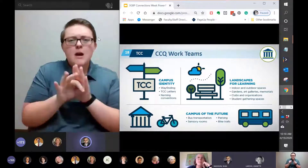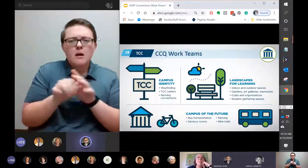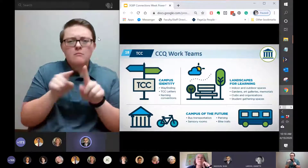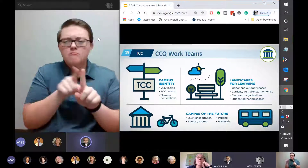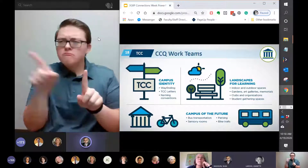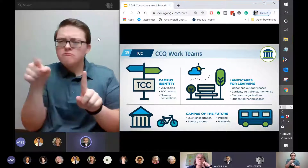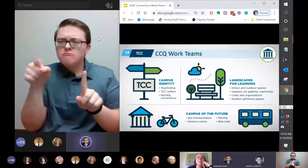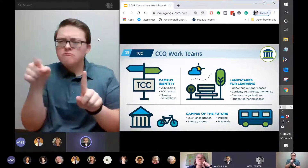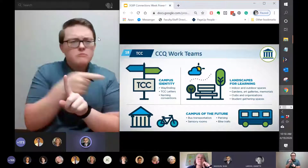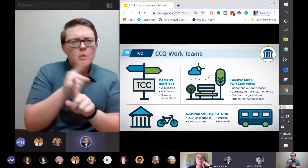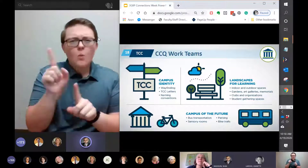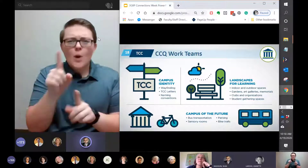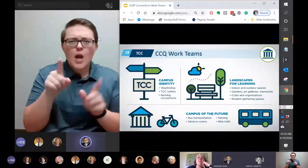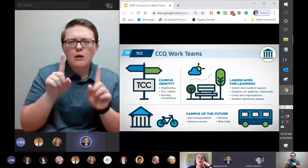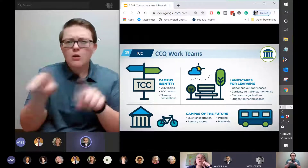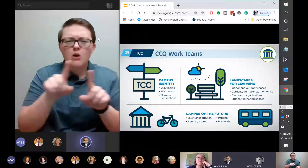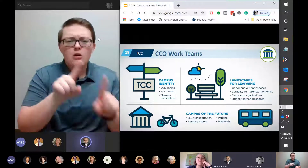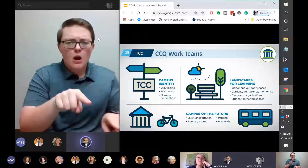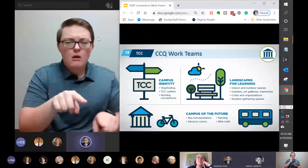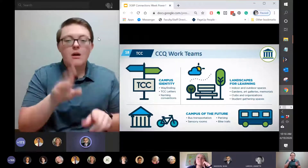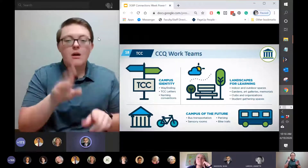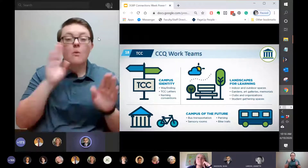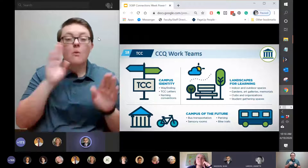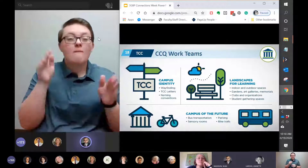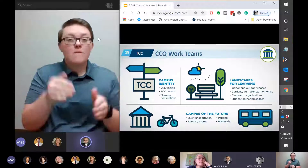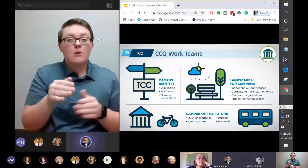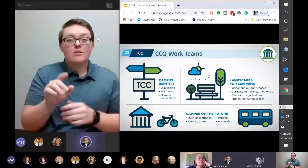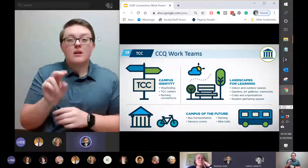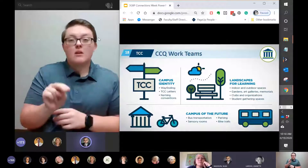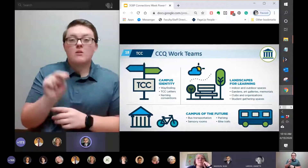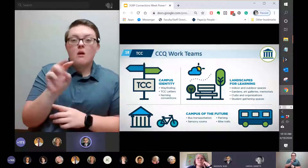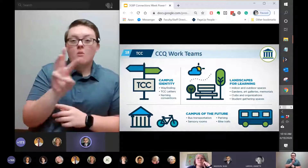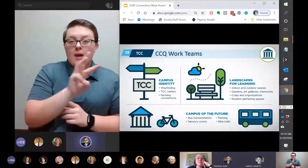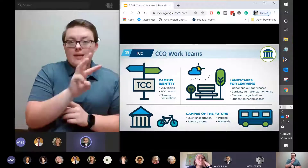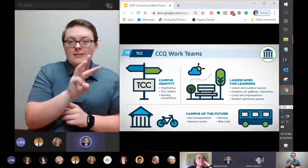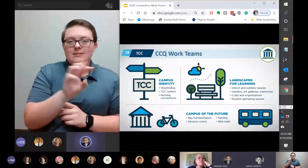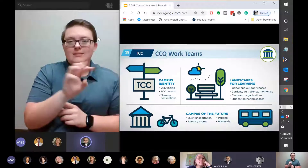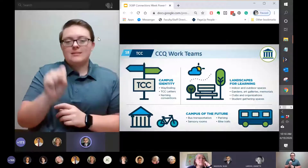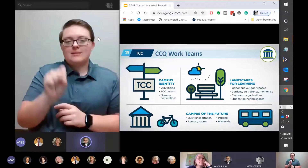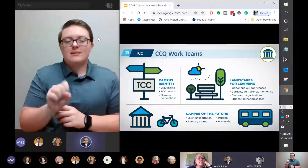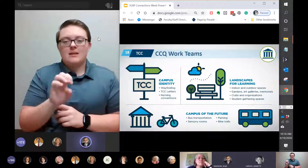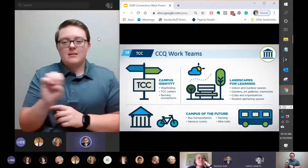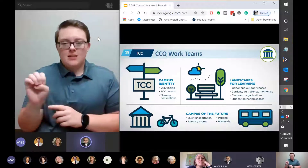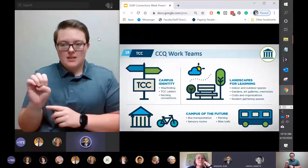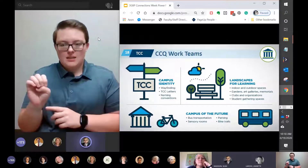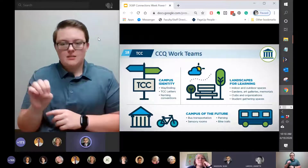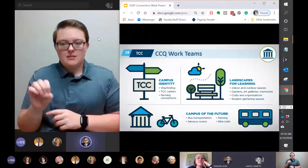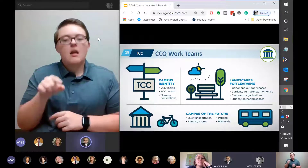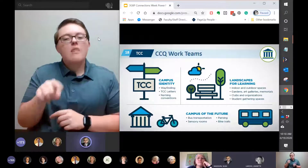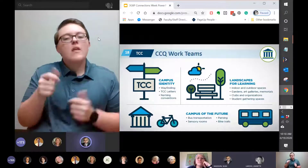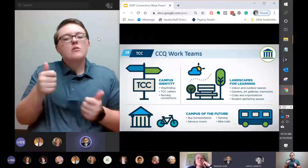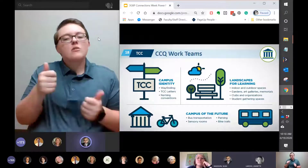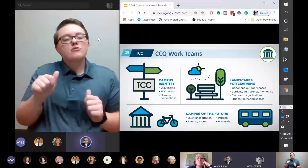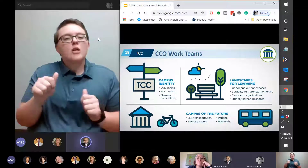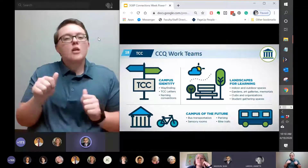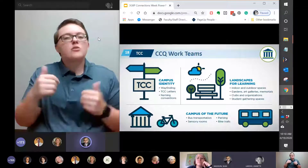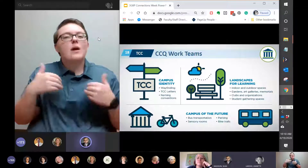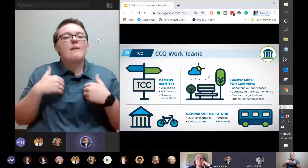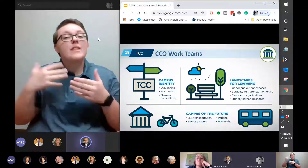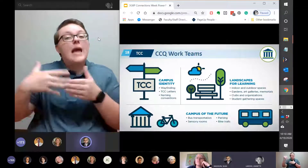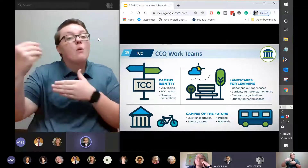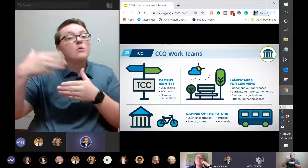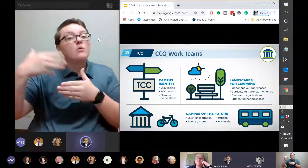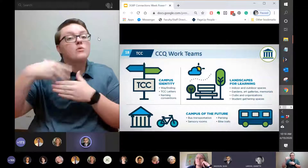with the Northwest and Southeast campus. Landscapes for Learning will be presenting the outdoor learning philosophy focused around